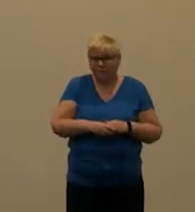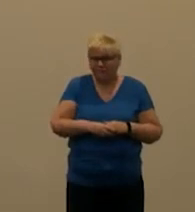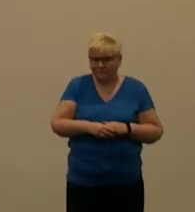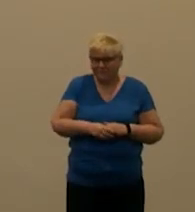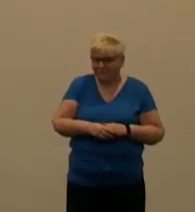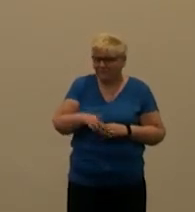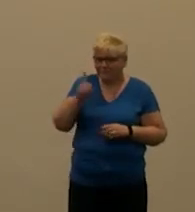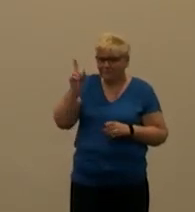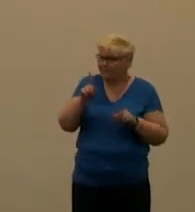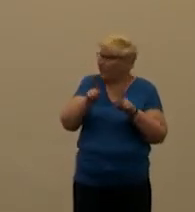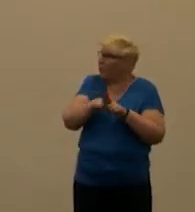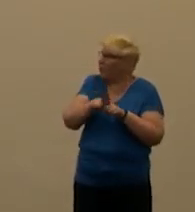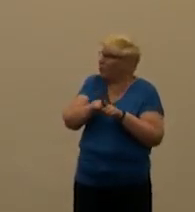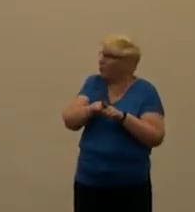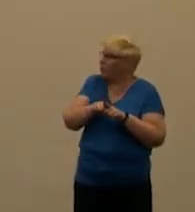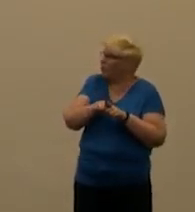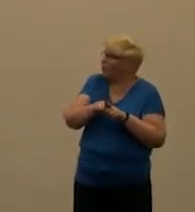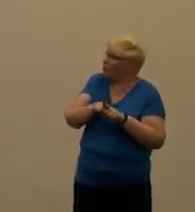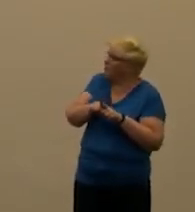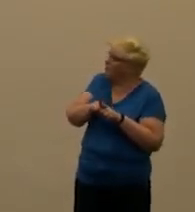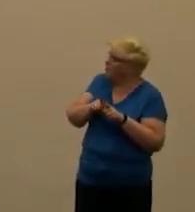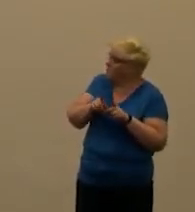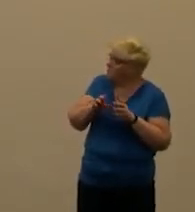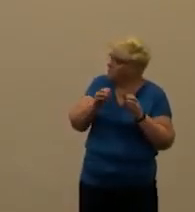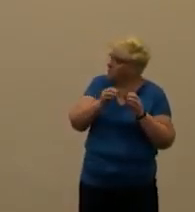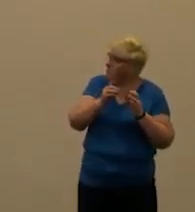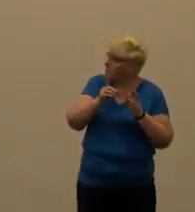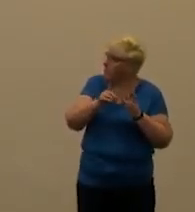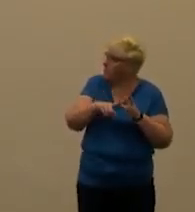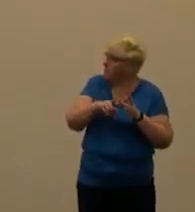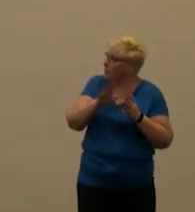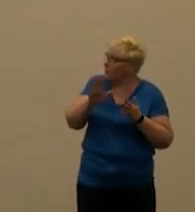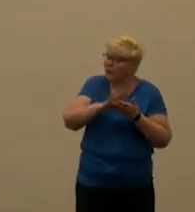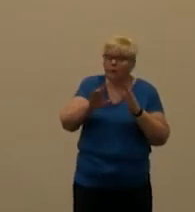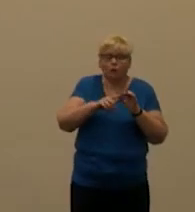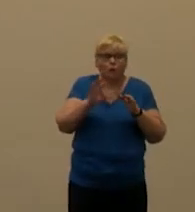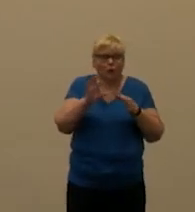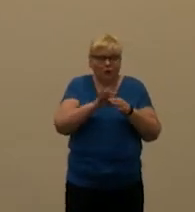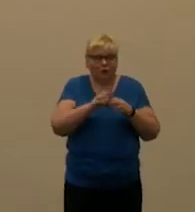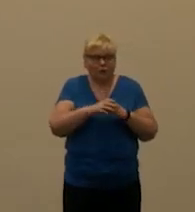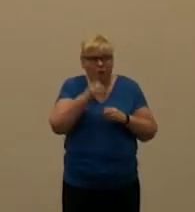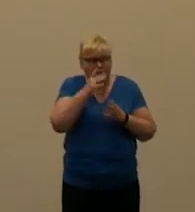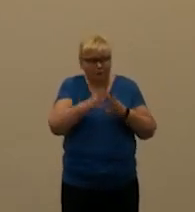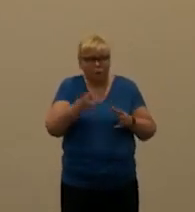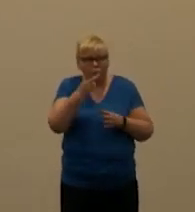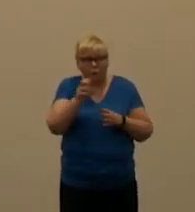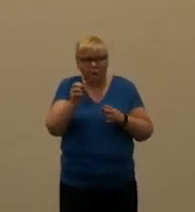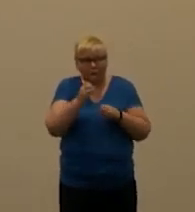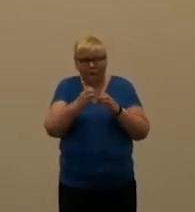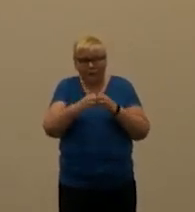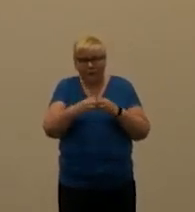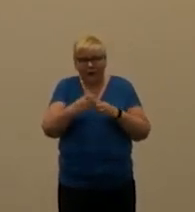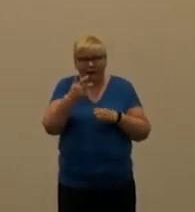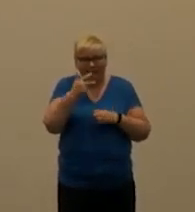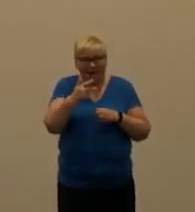It's also available only in the standard hub configuration. You can scale up to 20 gigabit and have 8 circuits